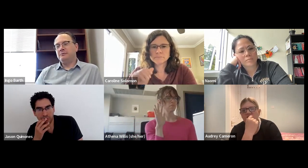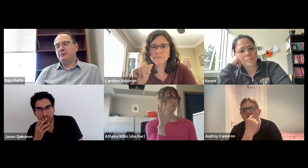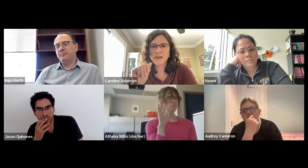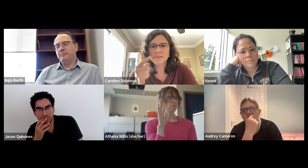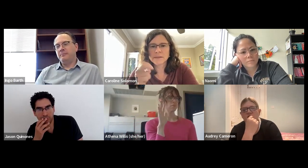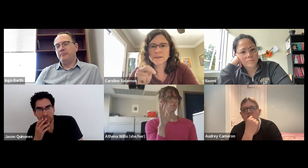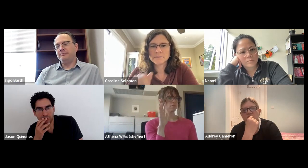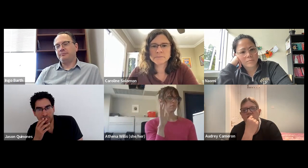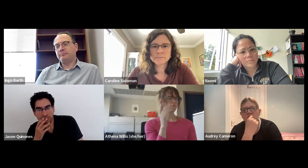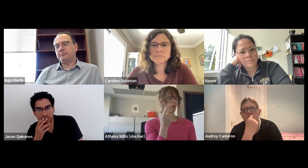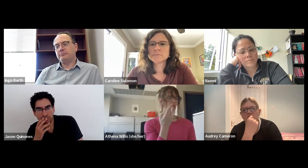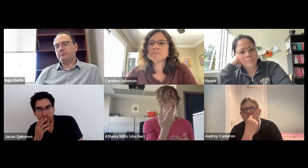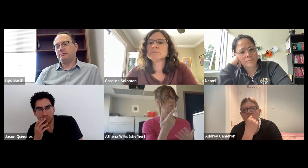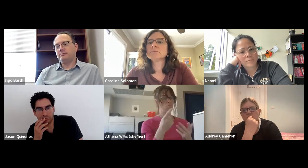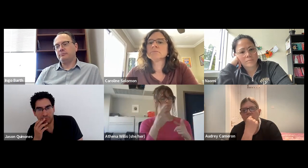If I can.